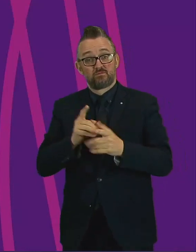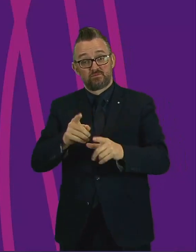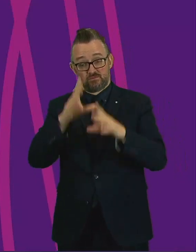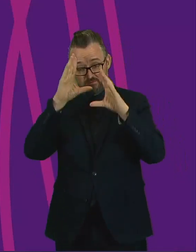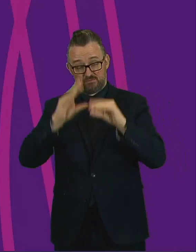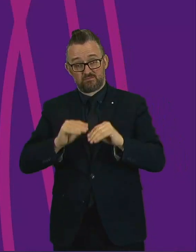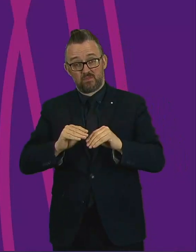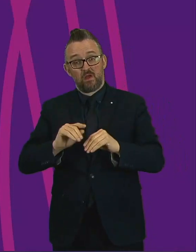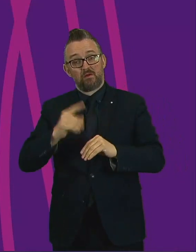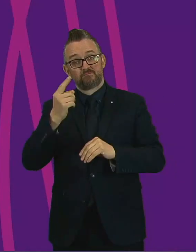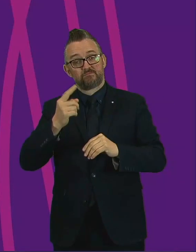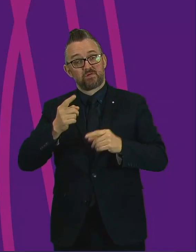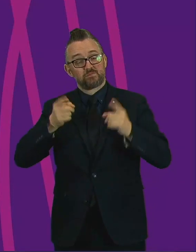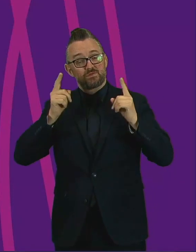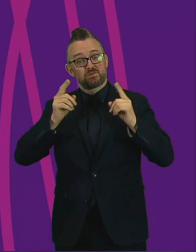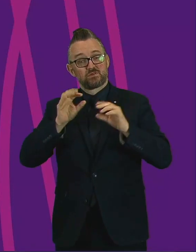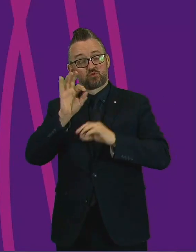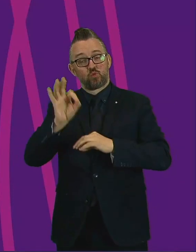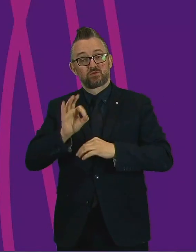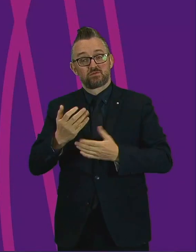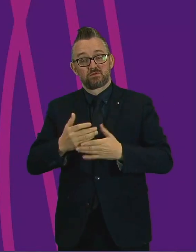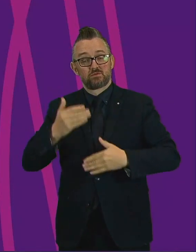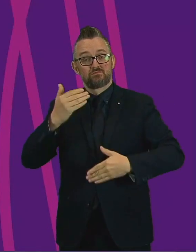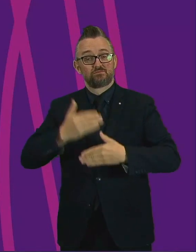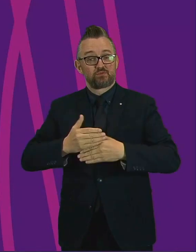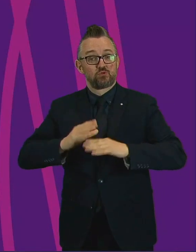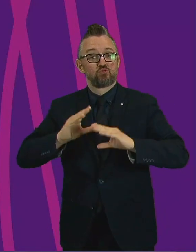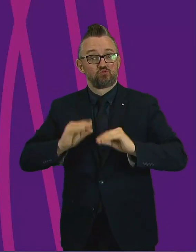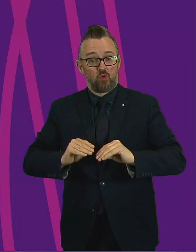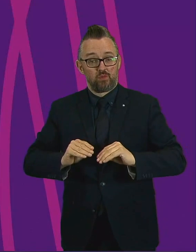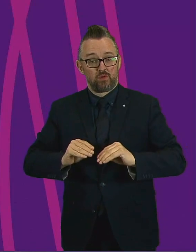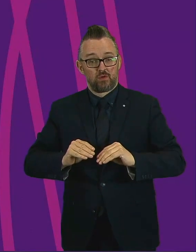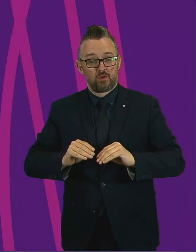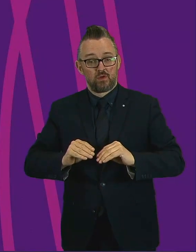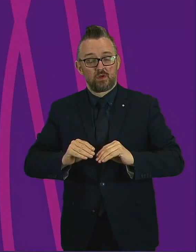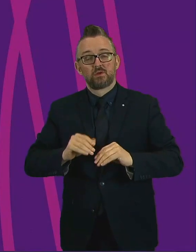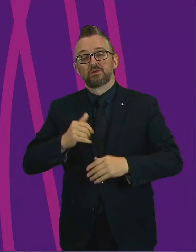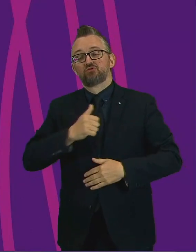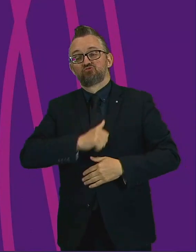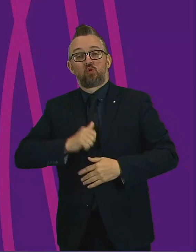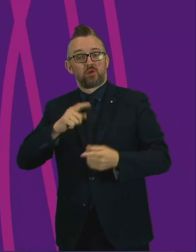conclude First Minister's questions. Apologies to those members, both virtually and in the chamber, we couldn't accommodate.